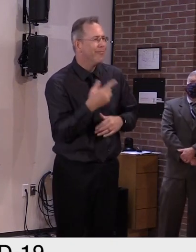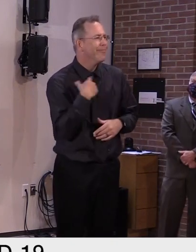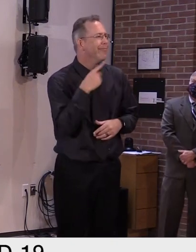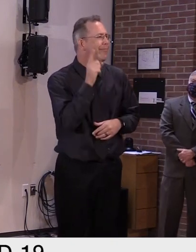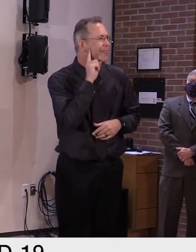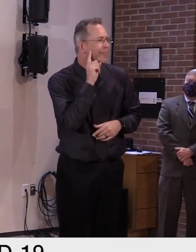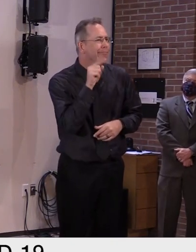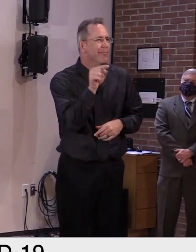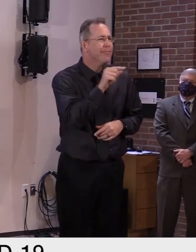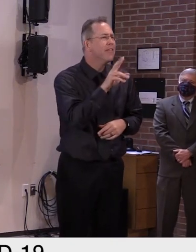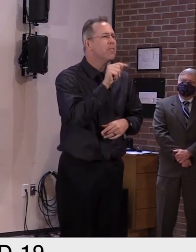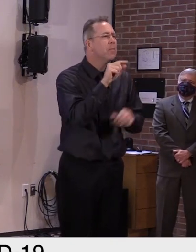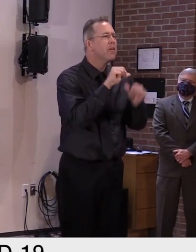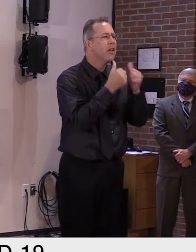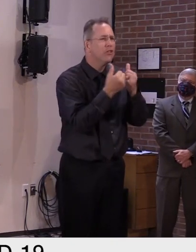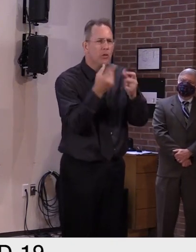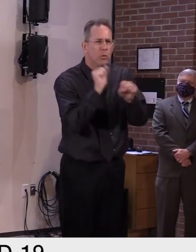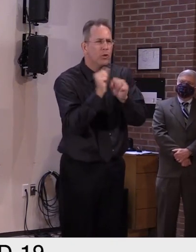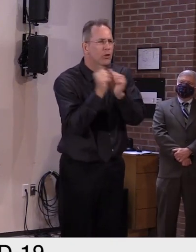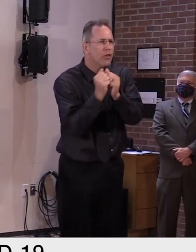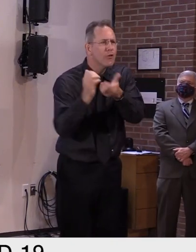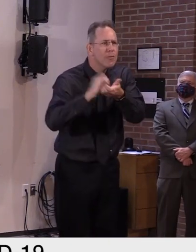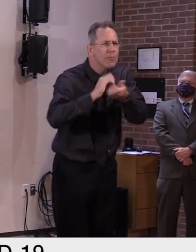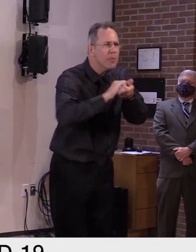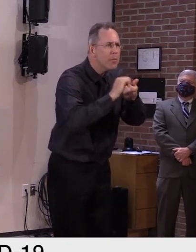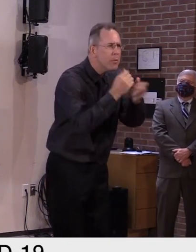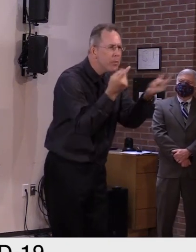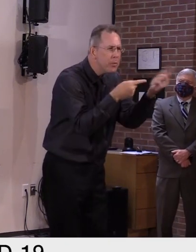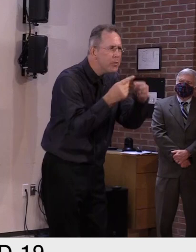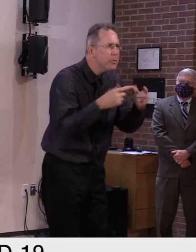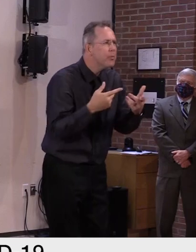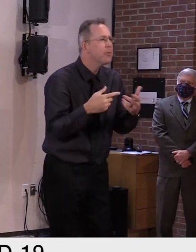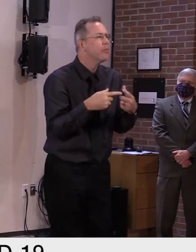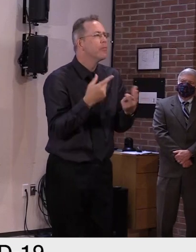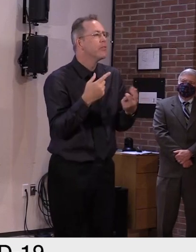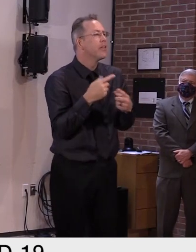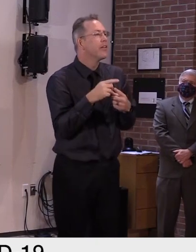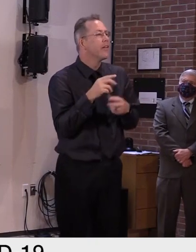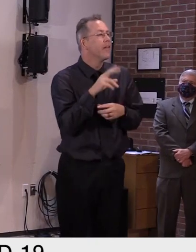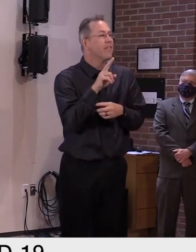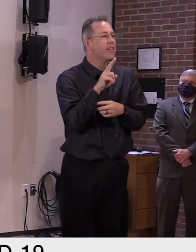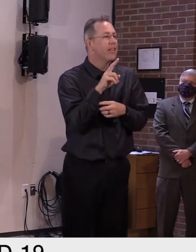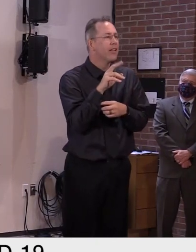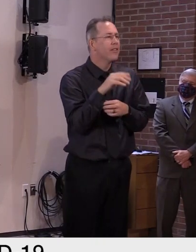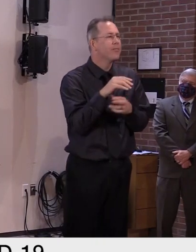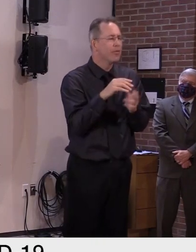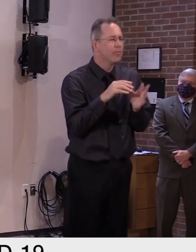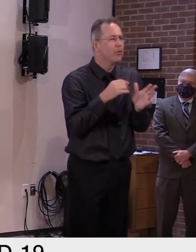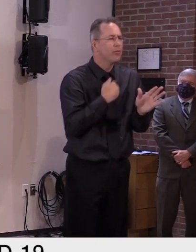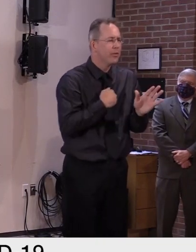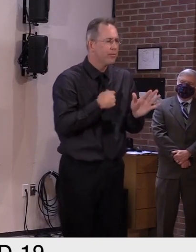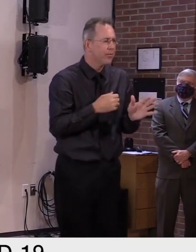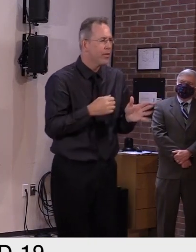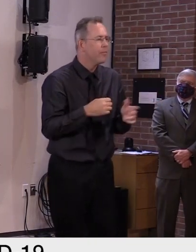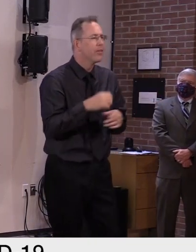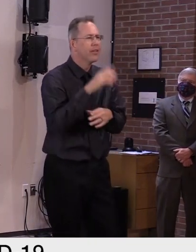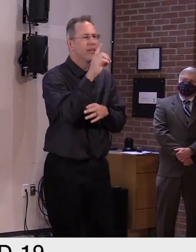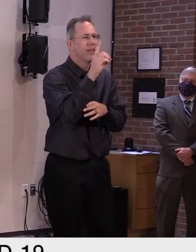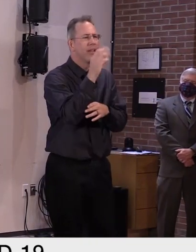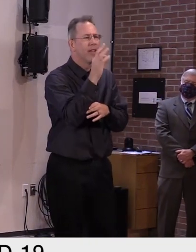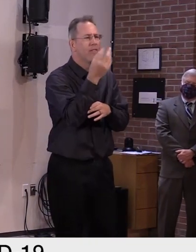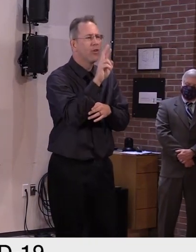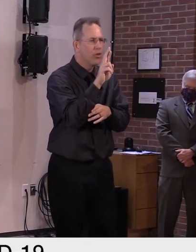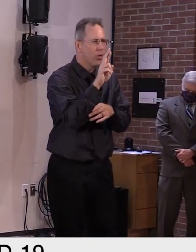receive, whether it's from DFR or it's from tax and so forth, in trying to distribute these